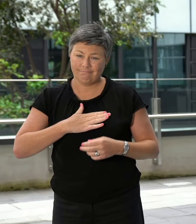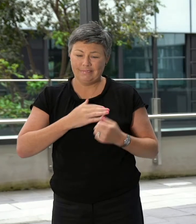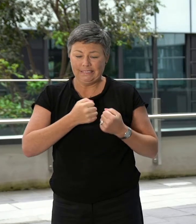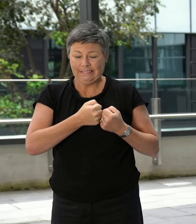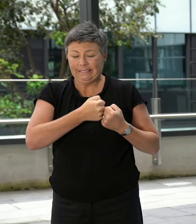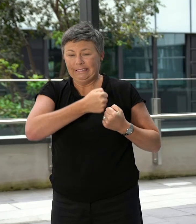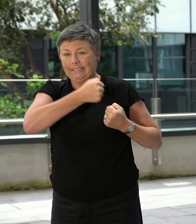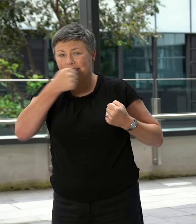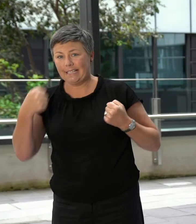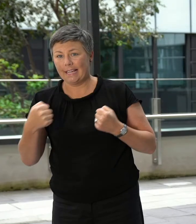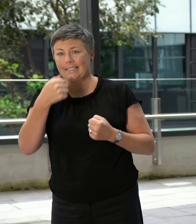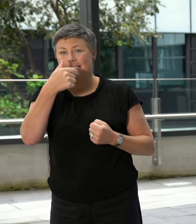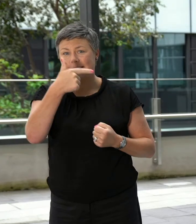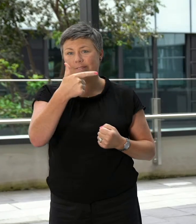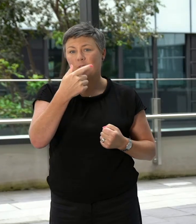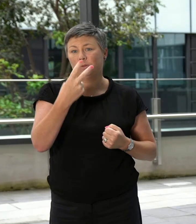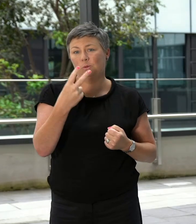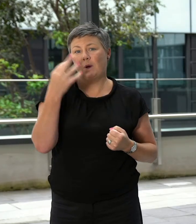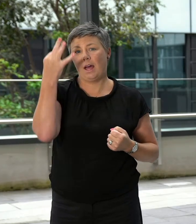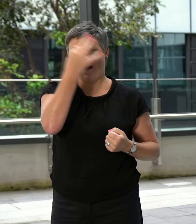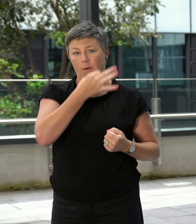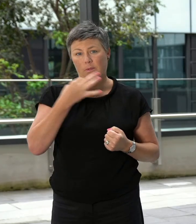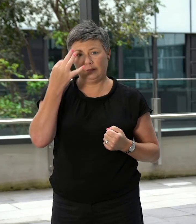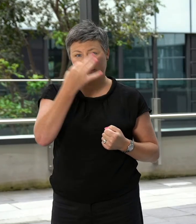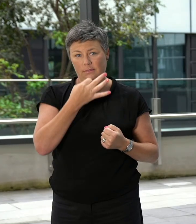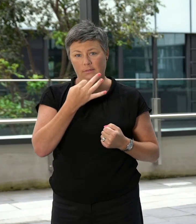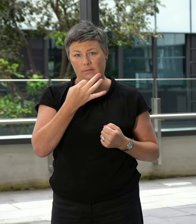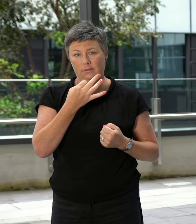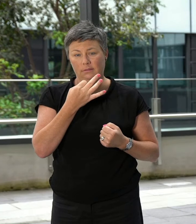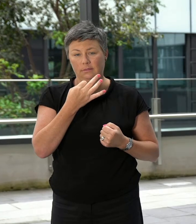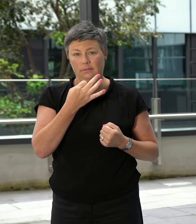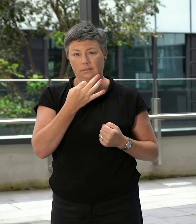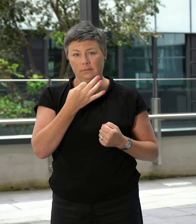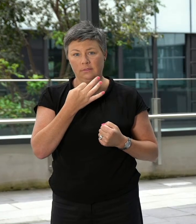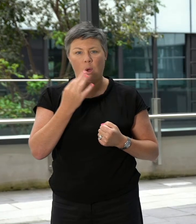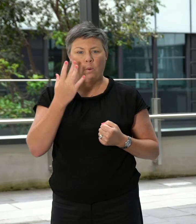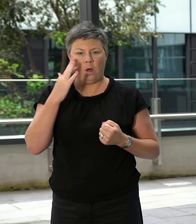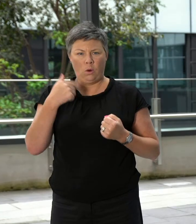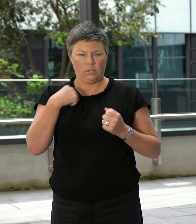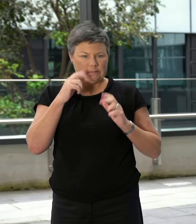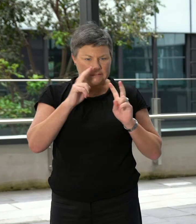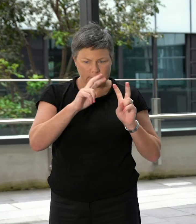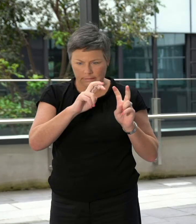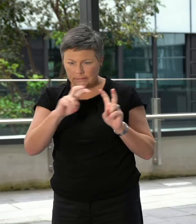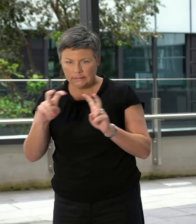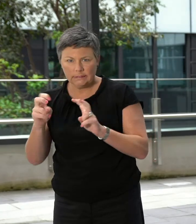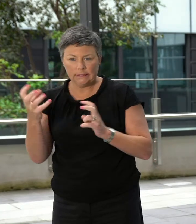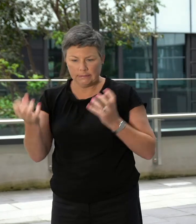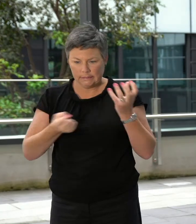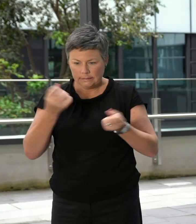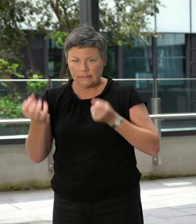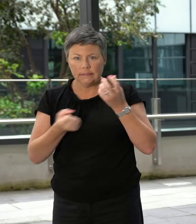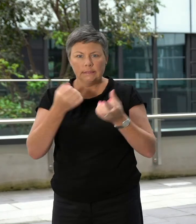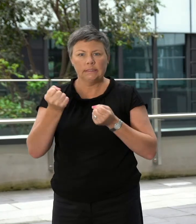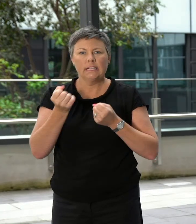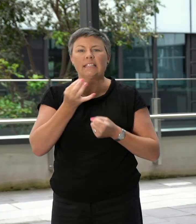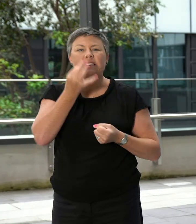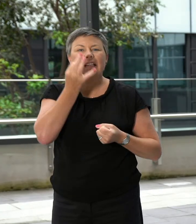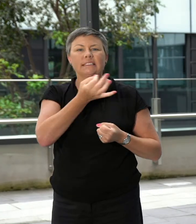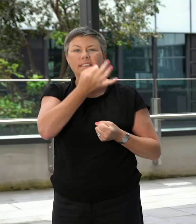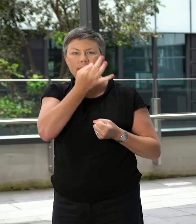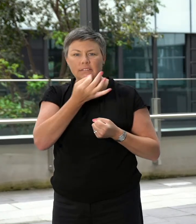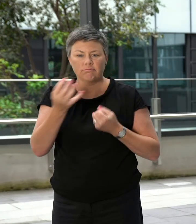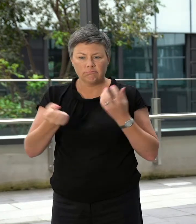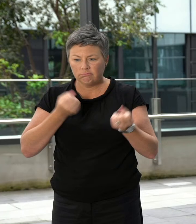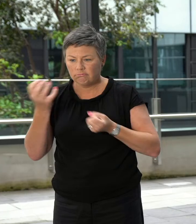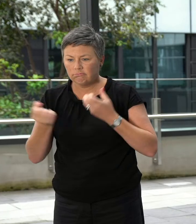hours just whilst we finalise all of this data and get the test results in. In relation